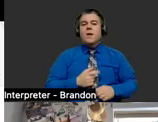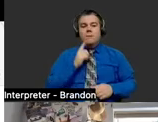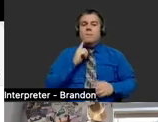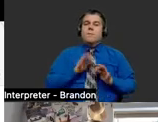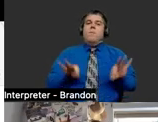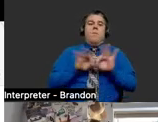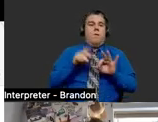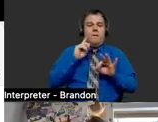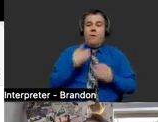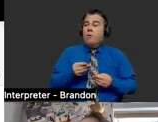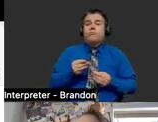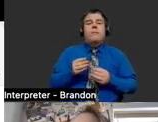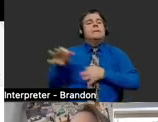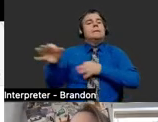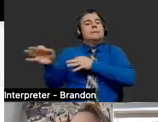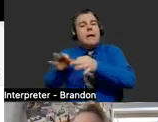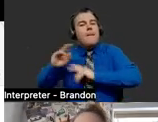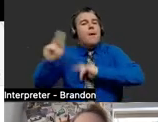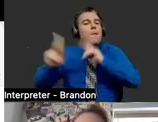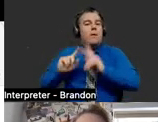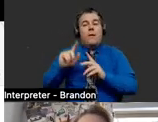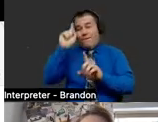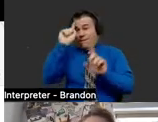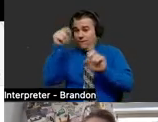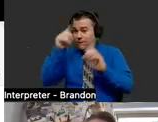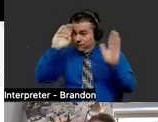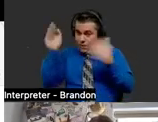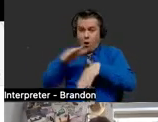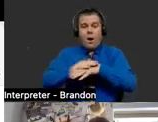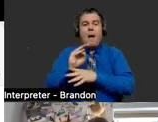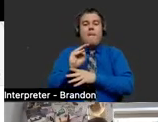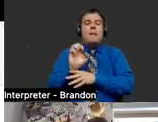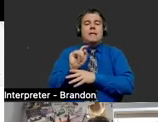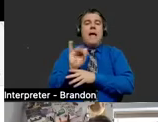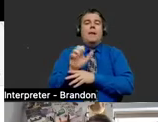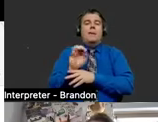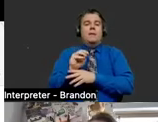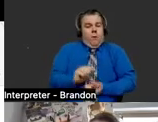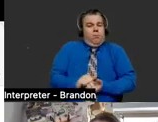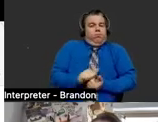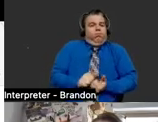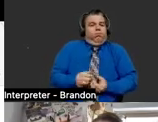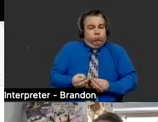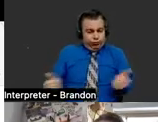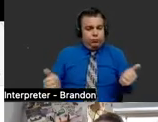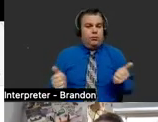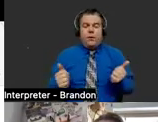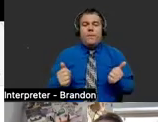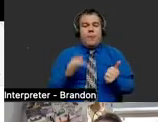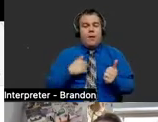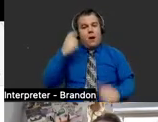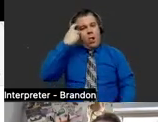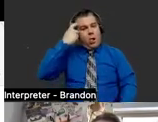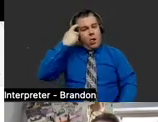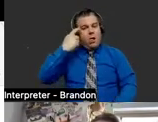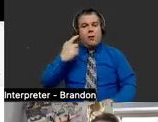people to understand this is about our metabolism is because this is where we get so hung up, no matter how healthy we are, no matter how